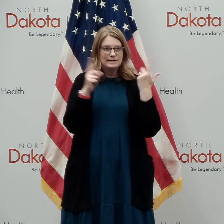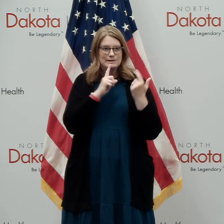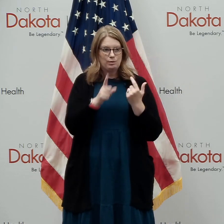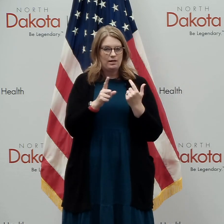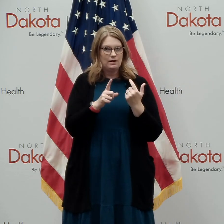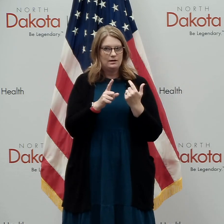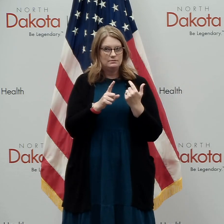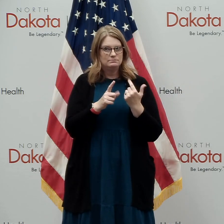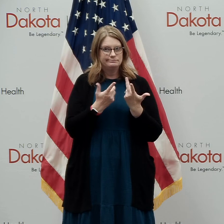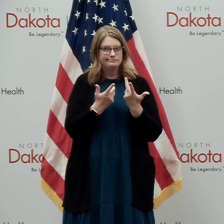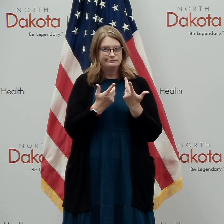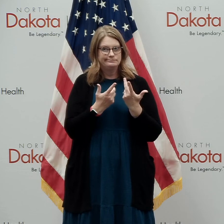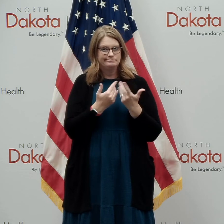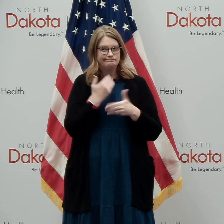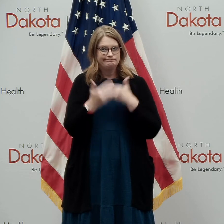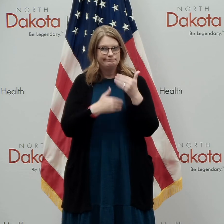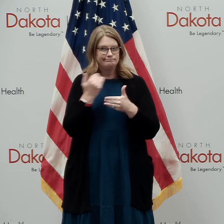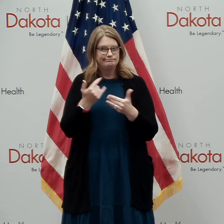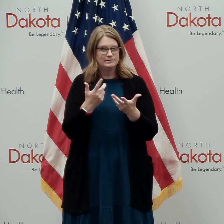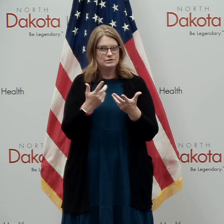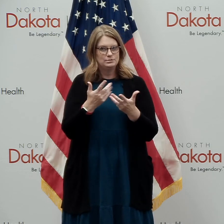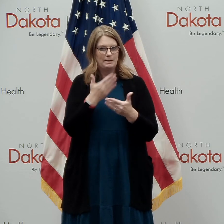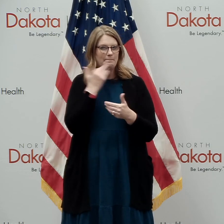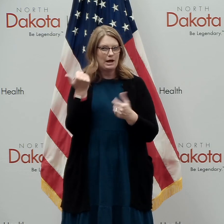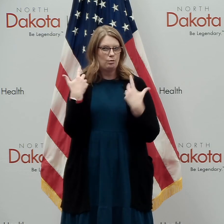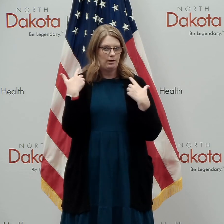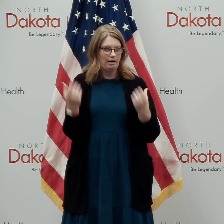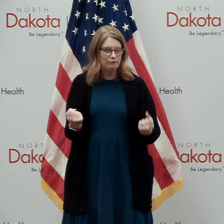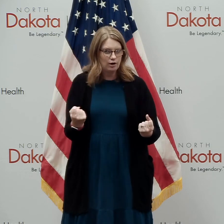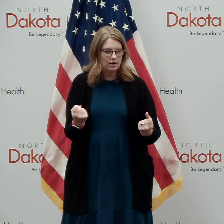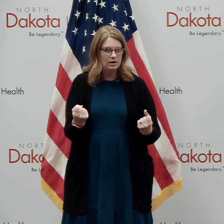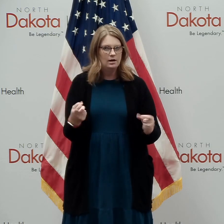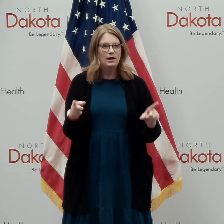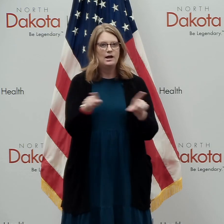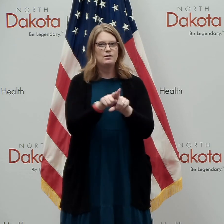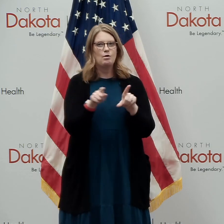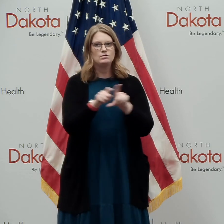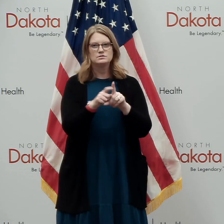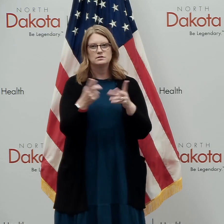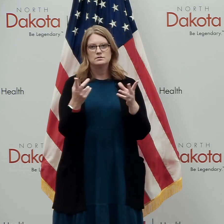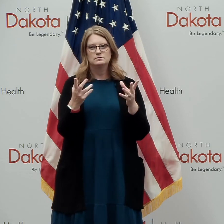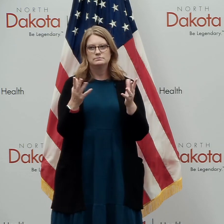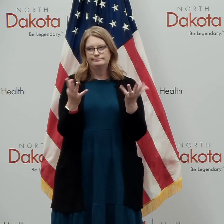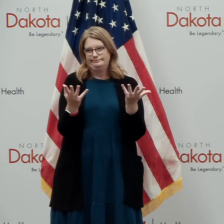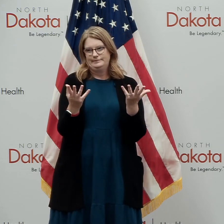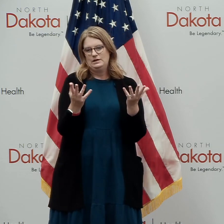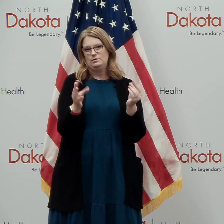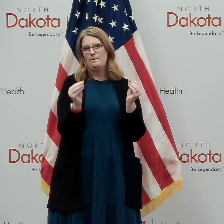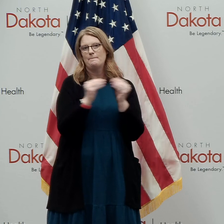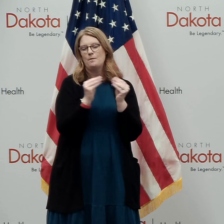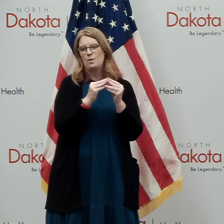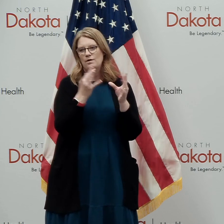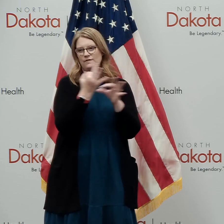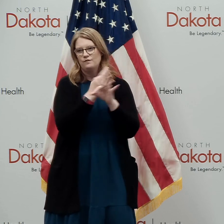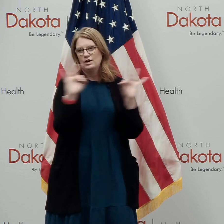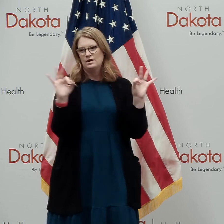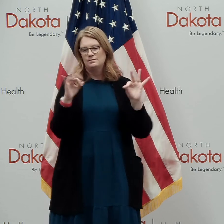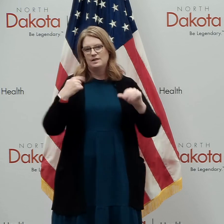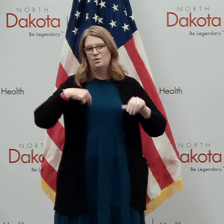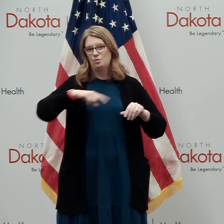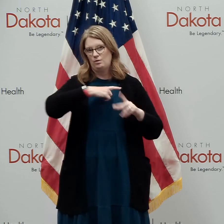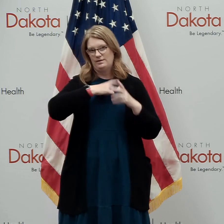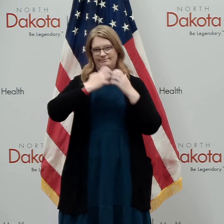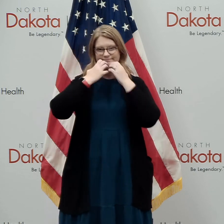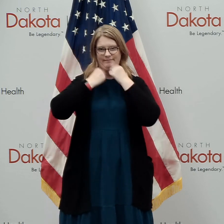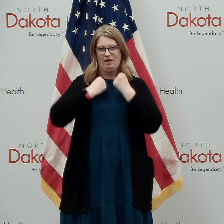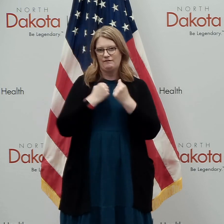towards fast recovery, and a path towards the freedom that we all love and cherish here in North Dakota.